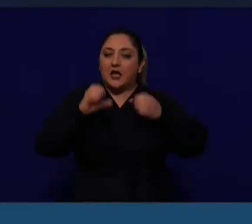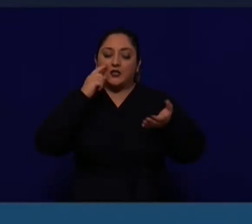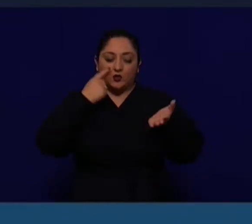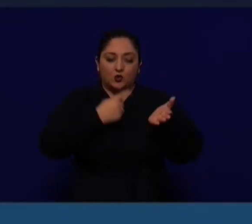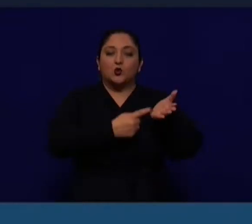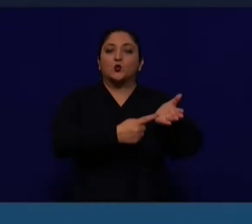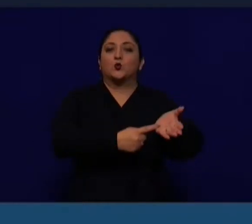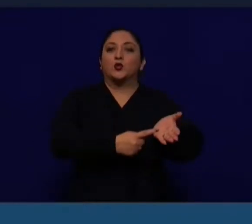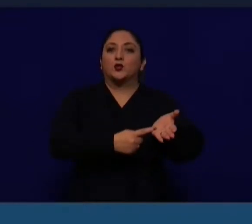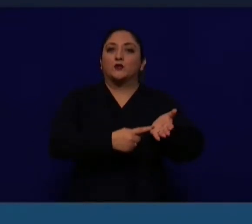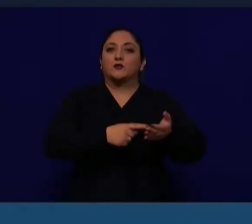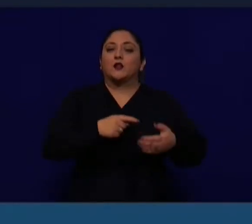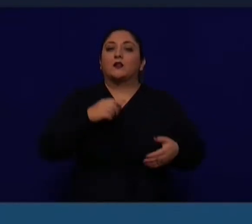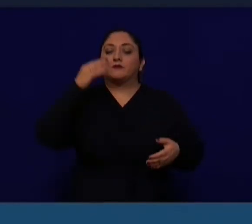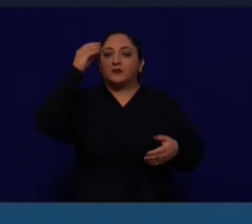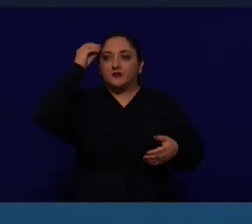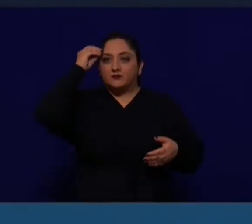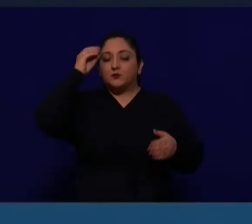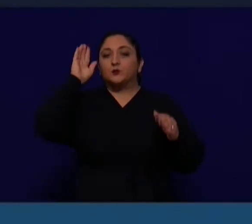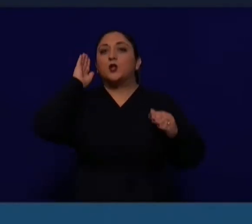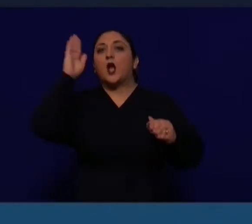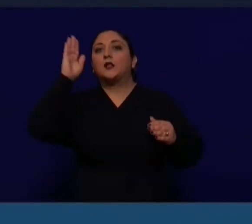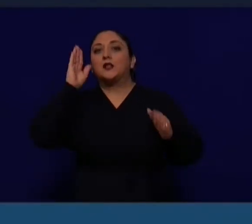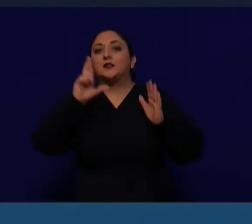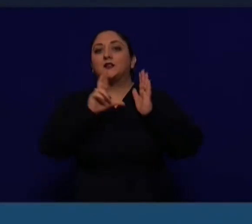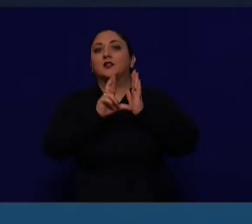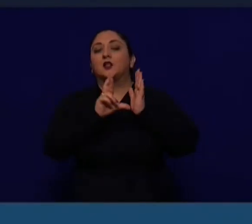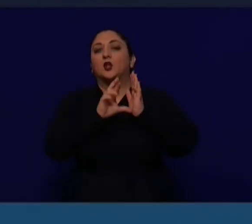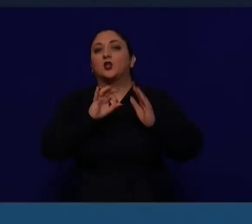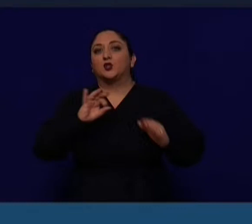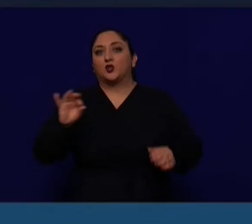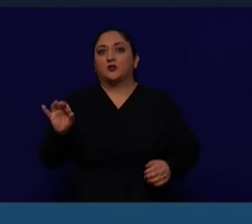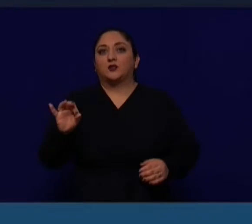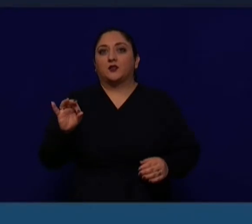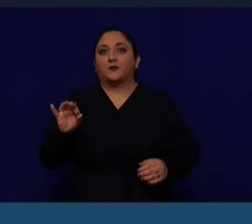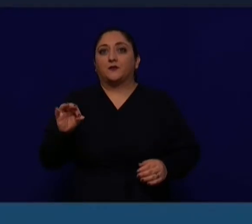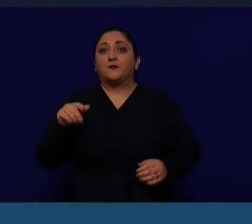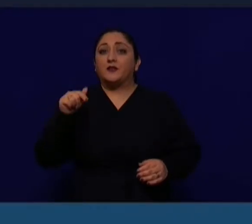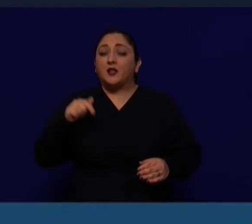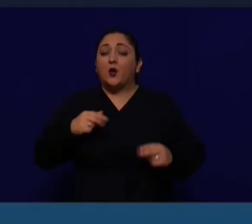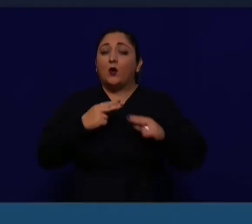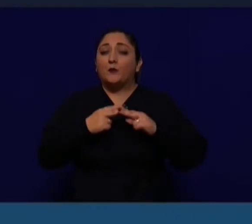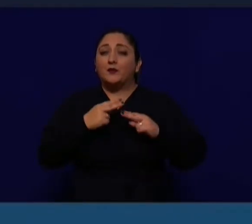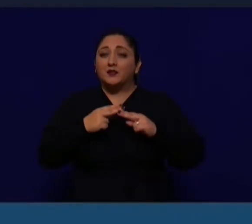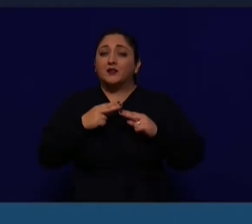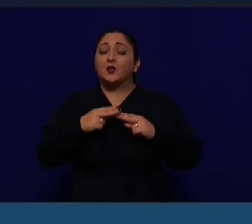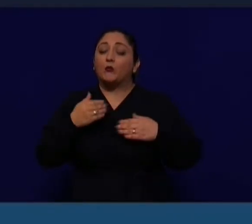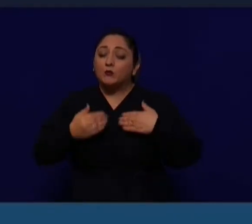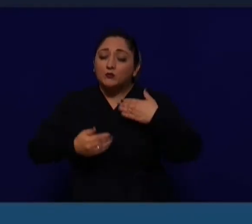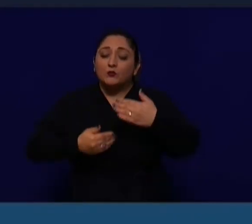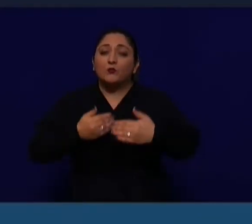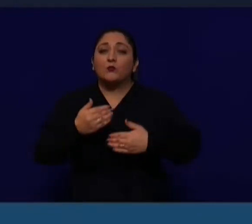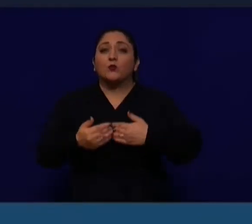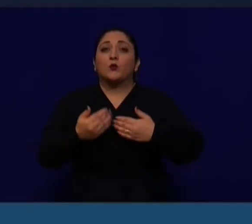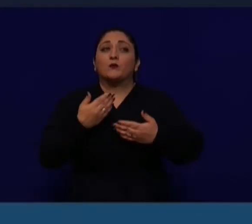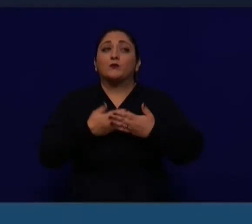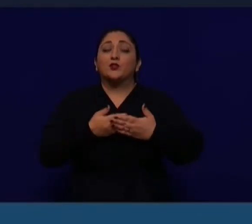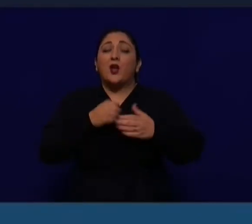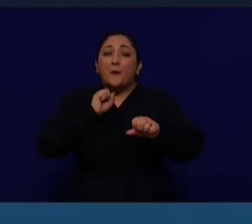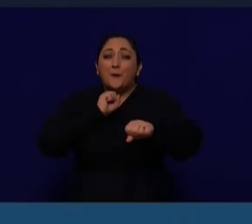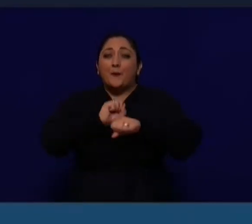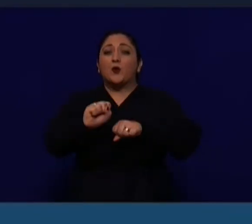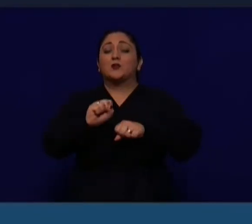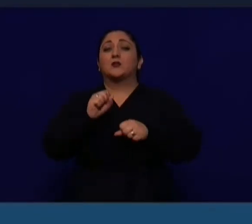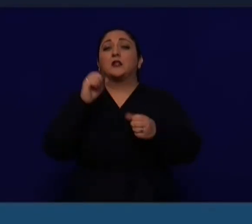based all the recommendations that we have been ongoing throughout the pandemic, so that we will make targeted measures as much as we